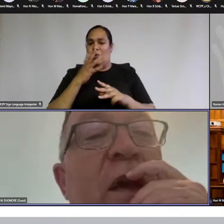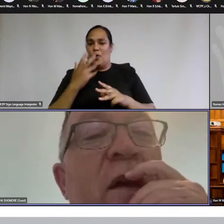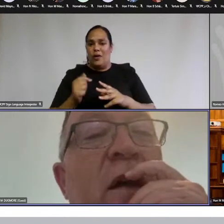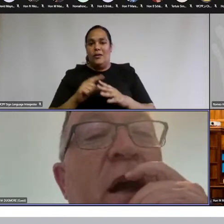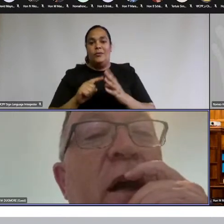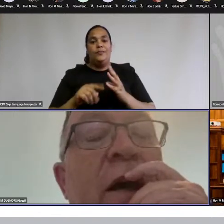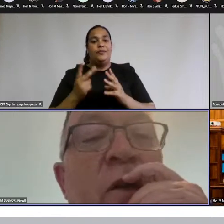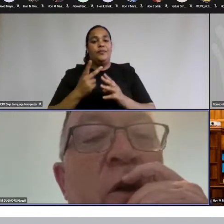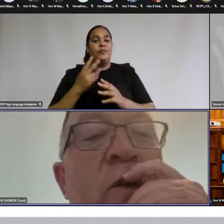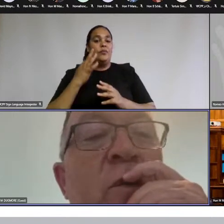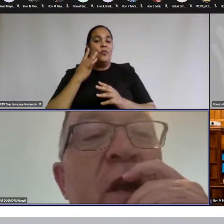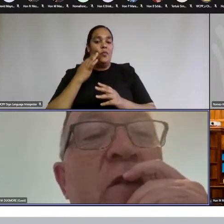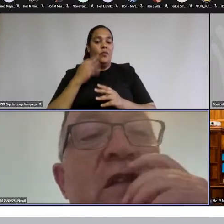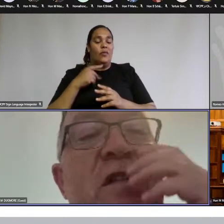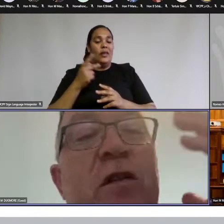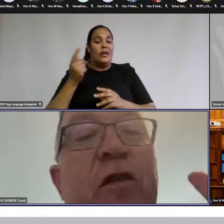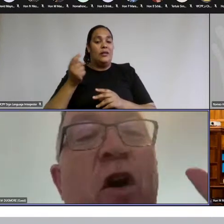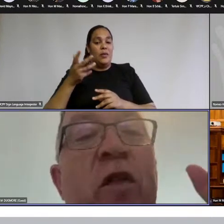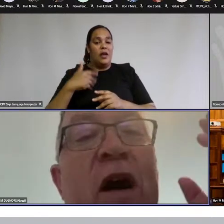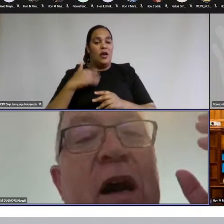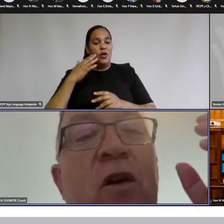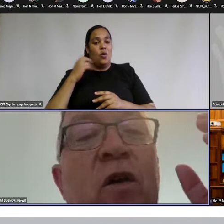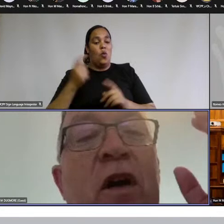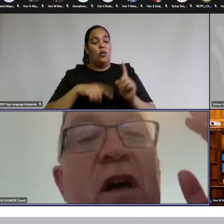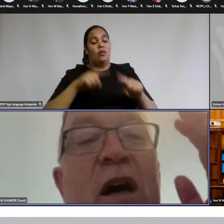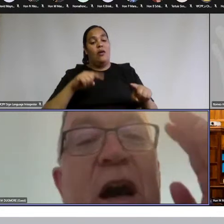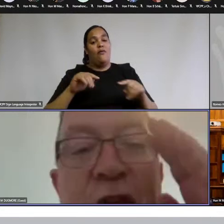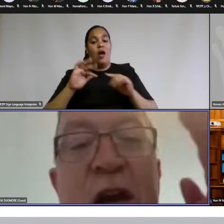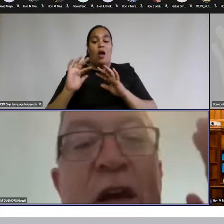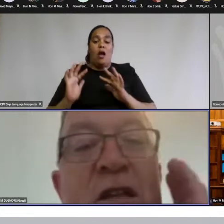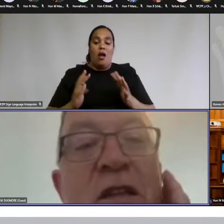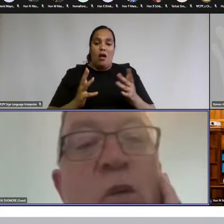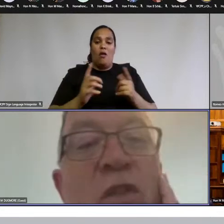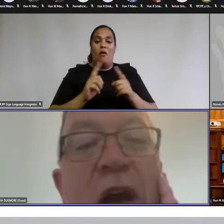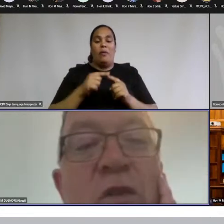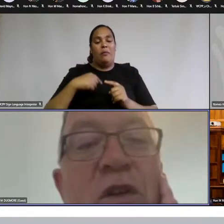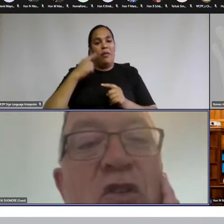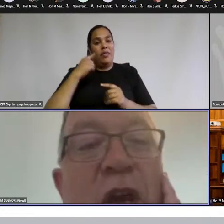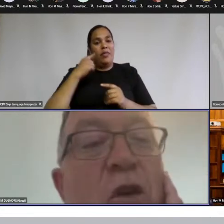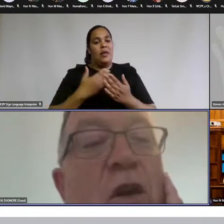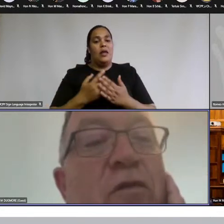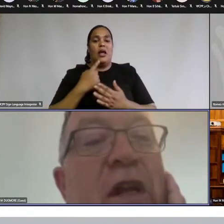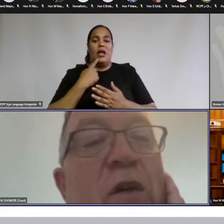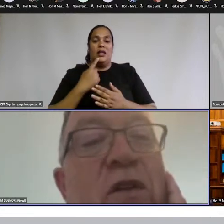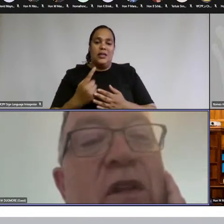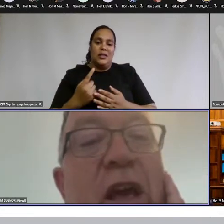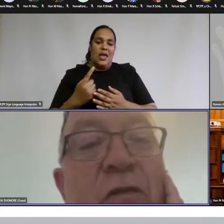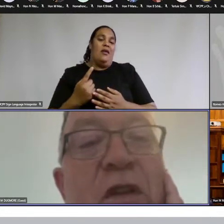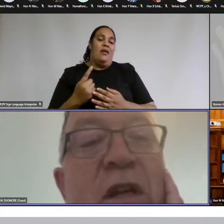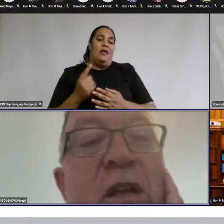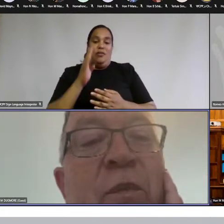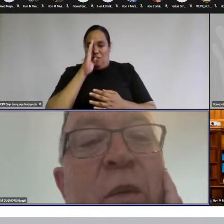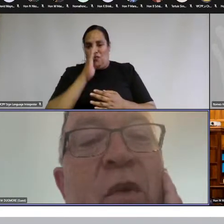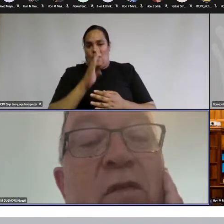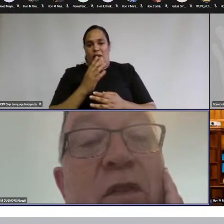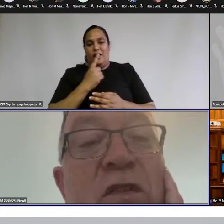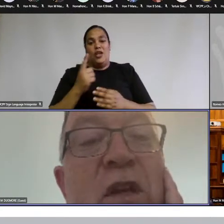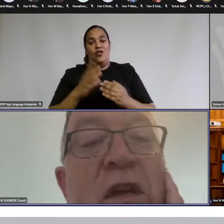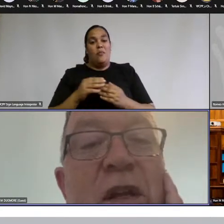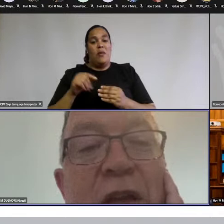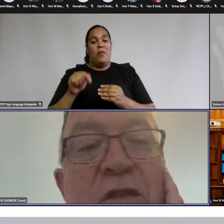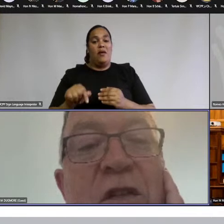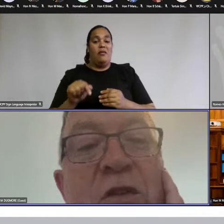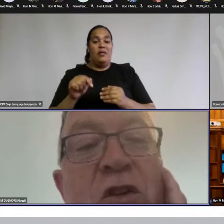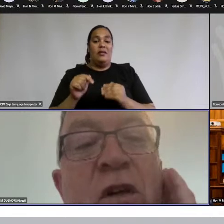while, Speaker, I know that many of us differ on the how, I think I can say without a shadow of doubt that every single member of